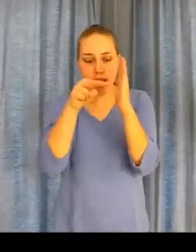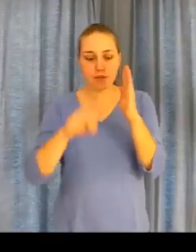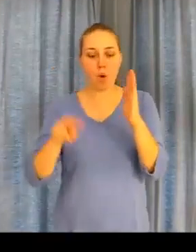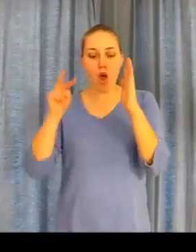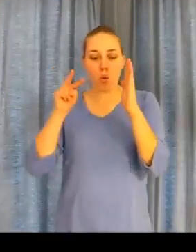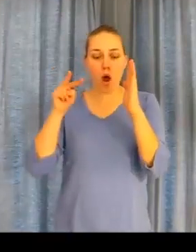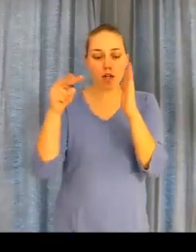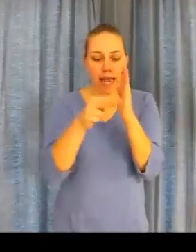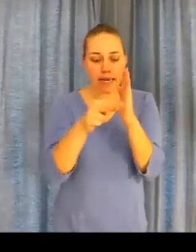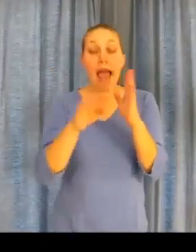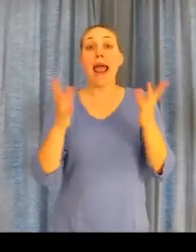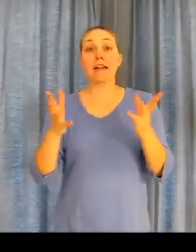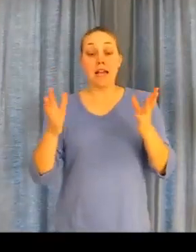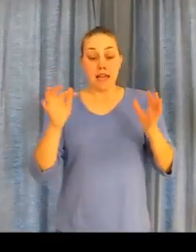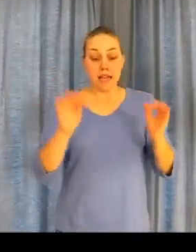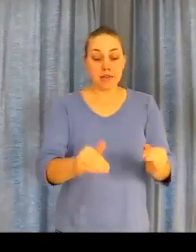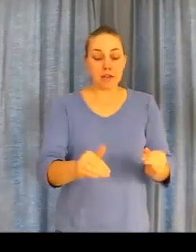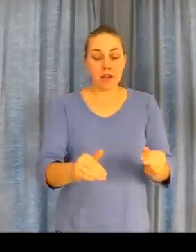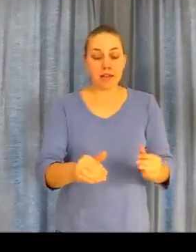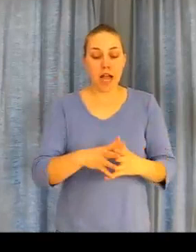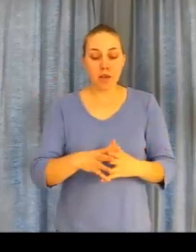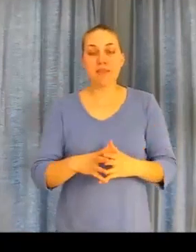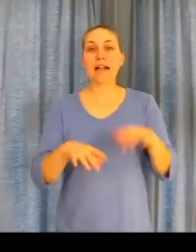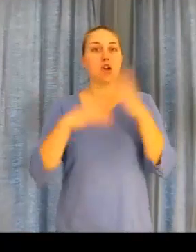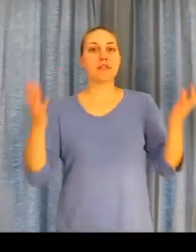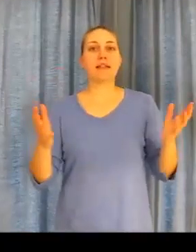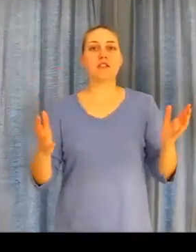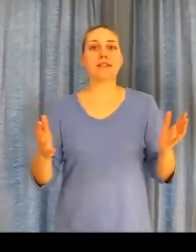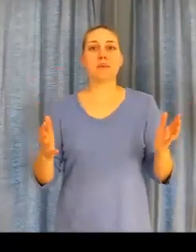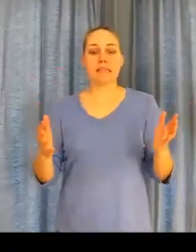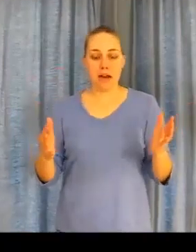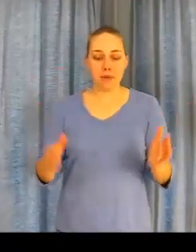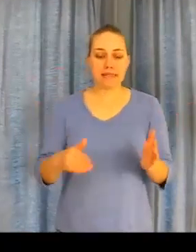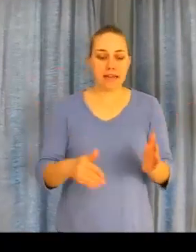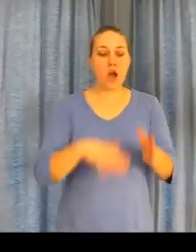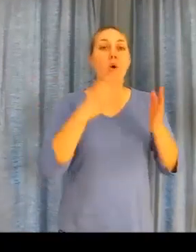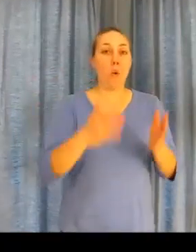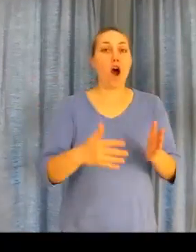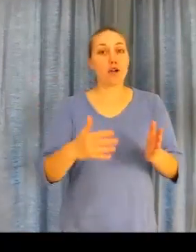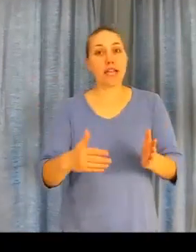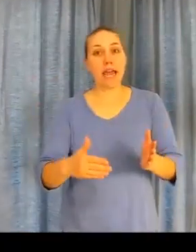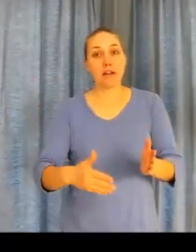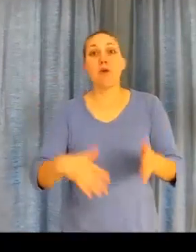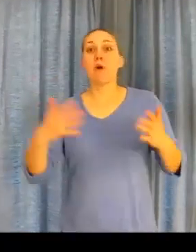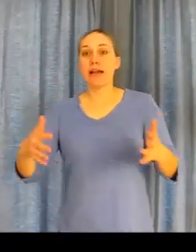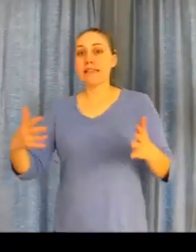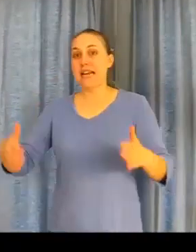So, Watergate, and in the document, that's all that they suggest that we sign, but it says Watergate, President